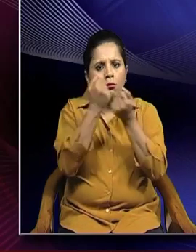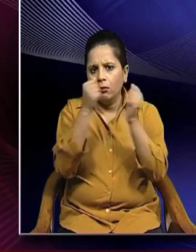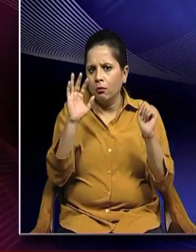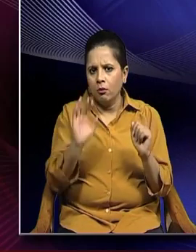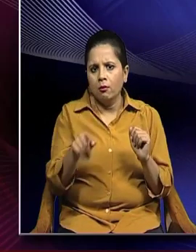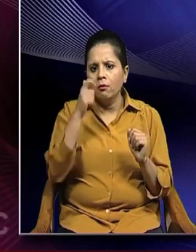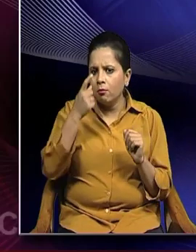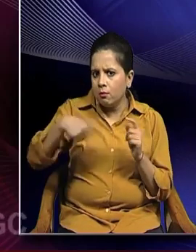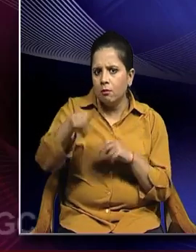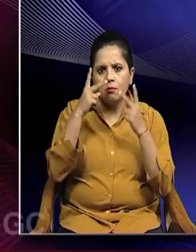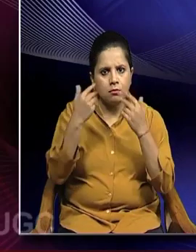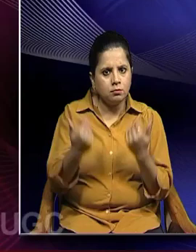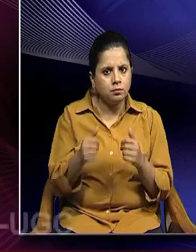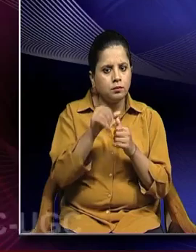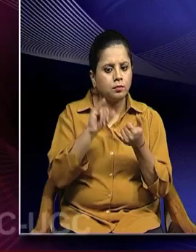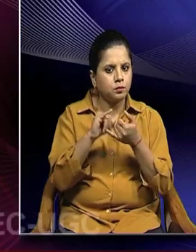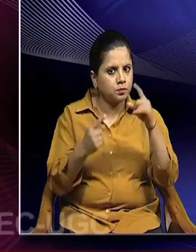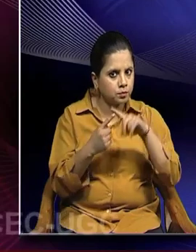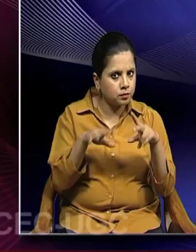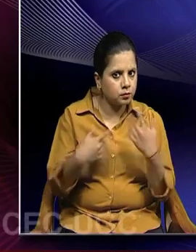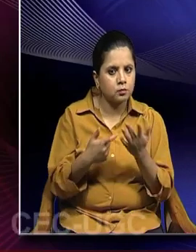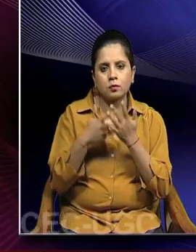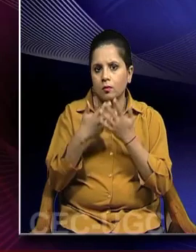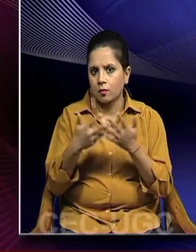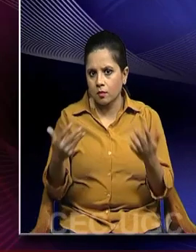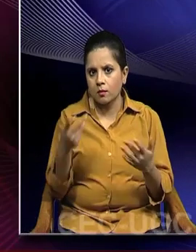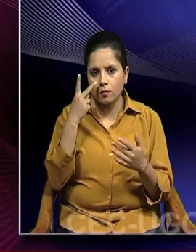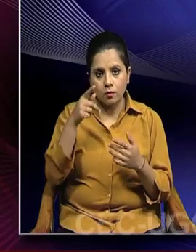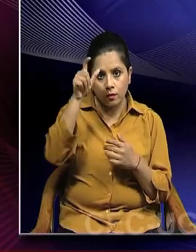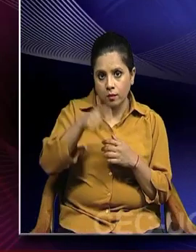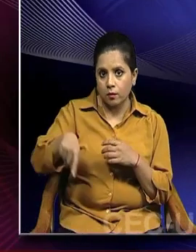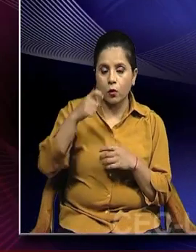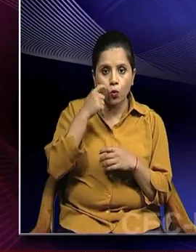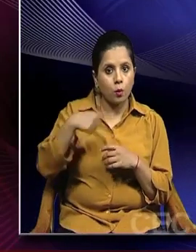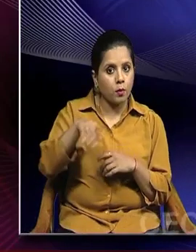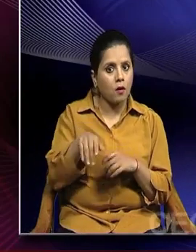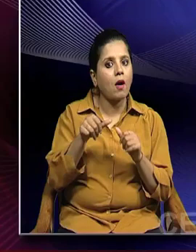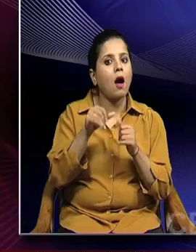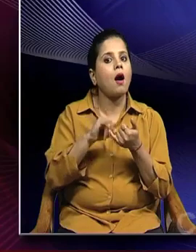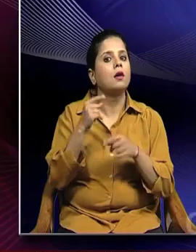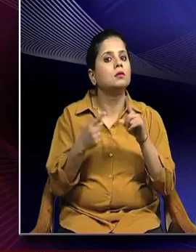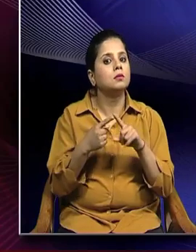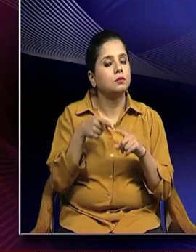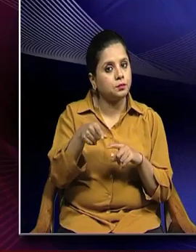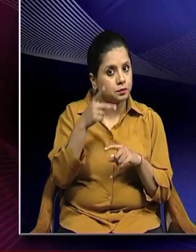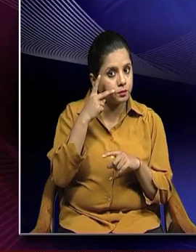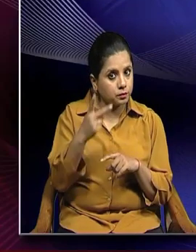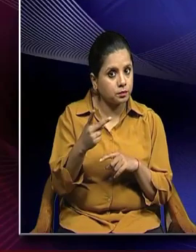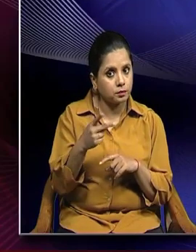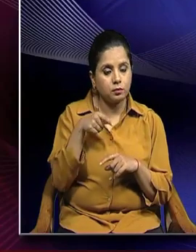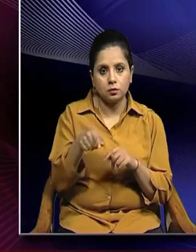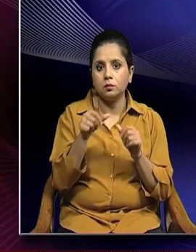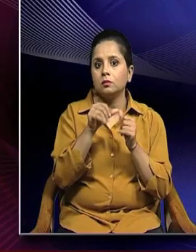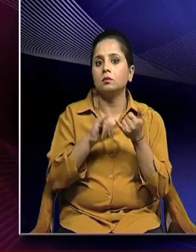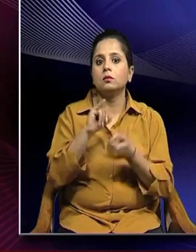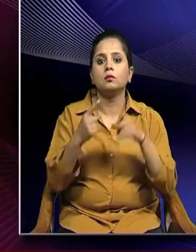human beings as asset and resources. They consider human beings to be an asset, to be an asset